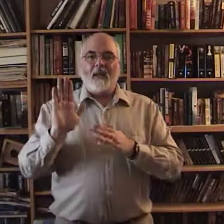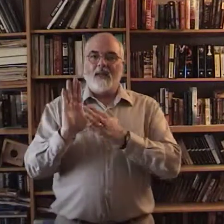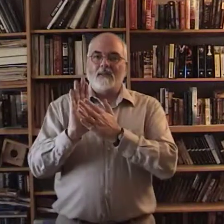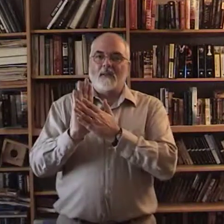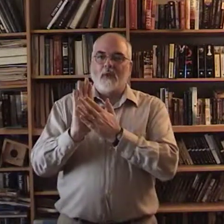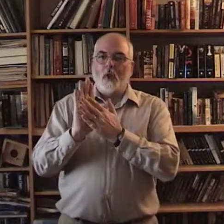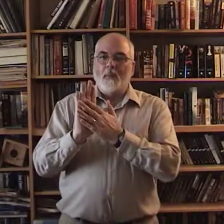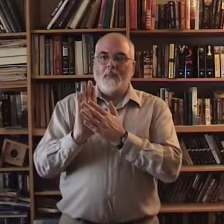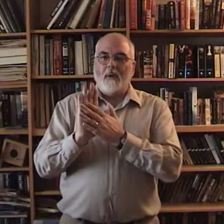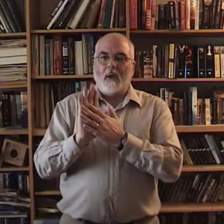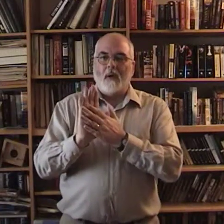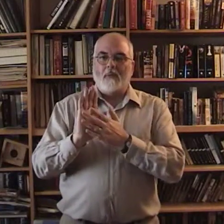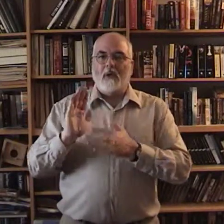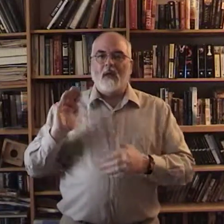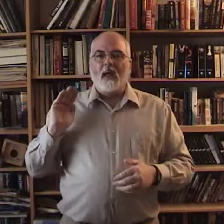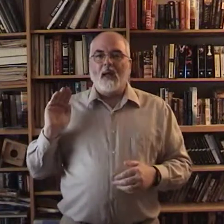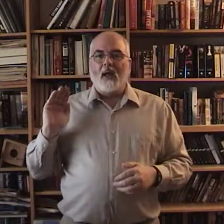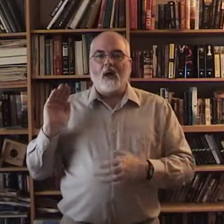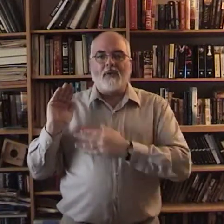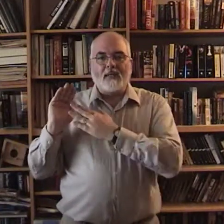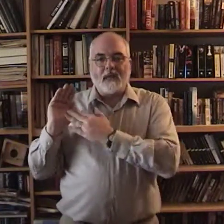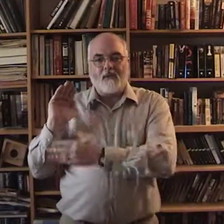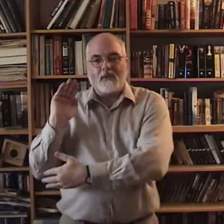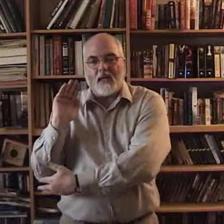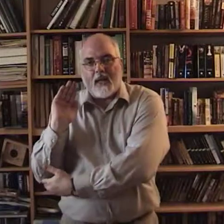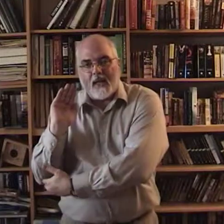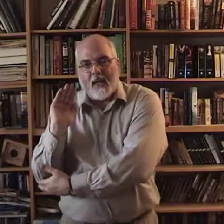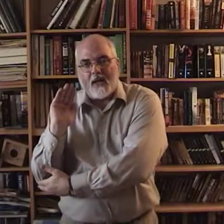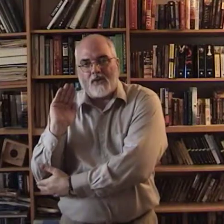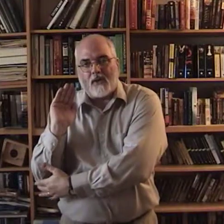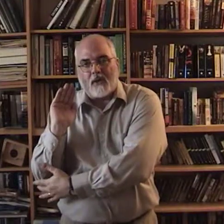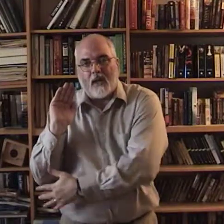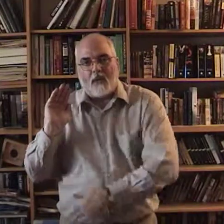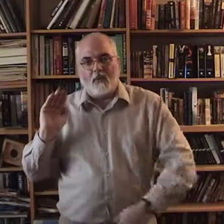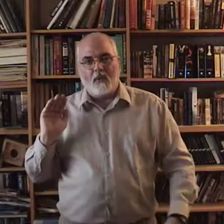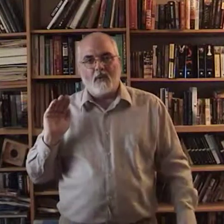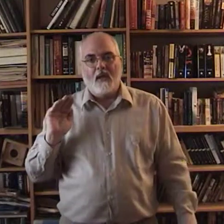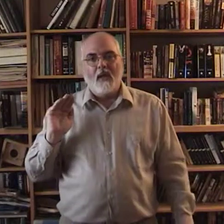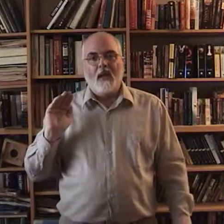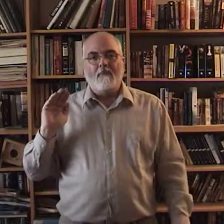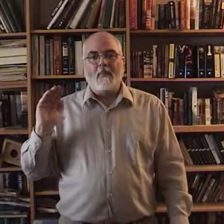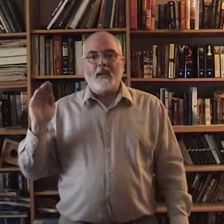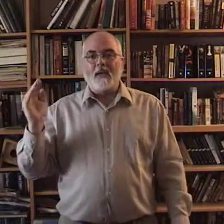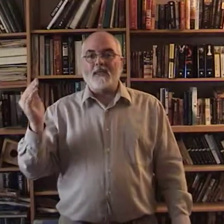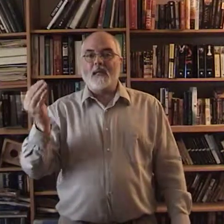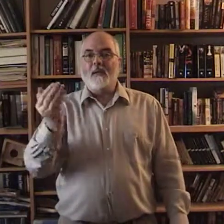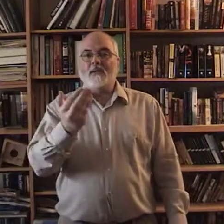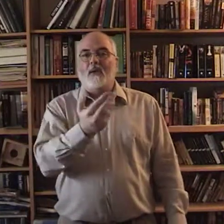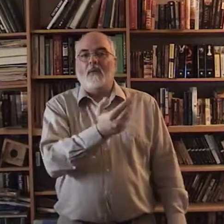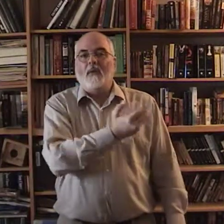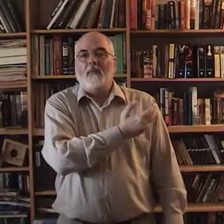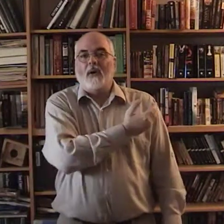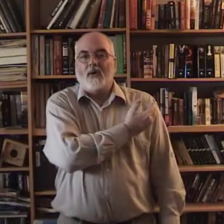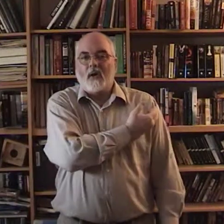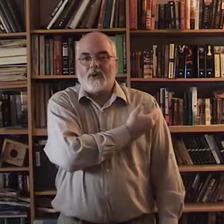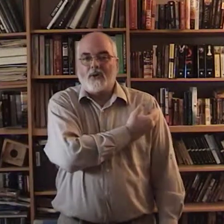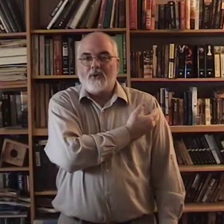It's an open palm on the same side as your elbow. making a semicircle coming across your